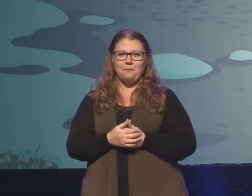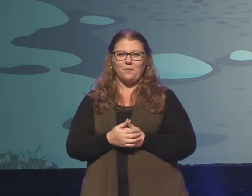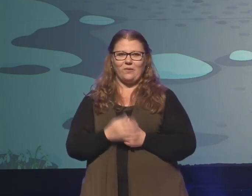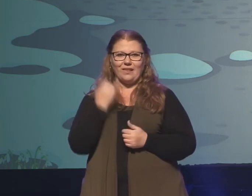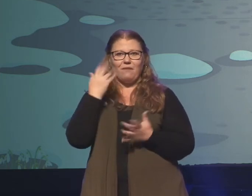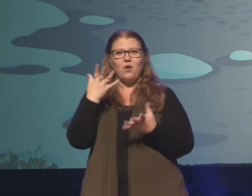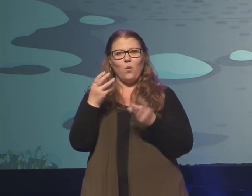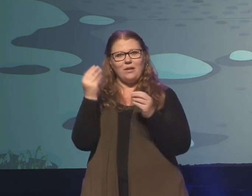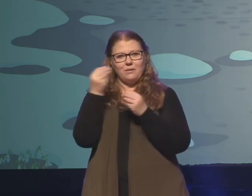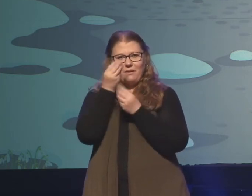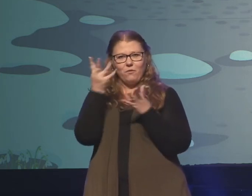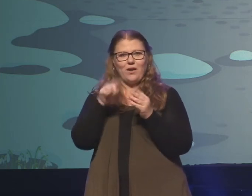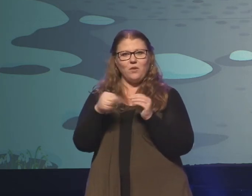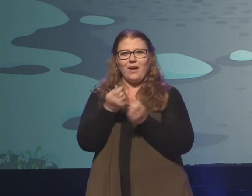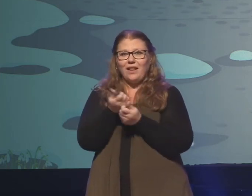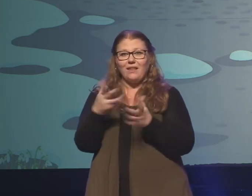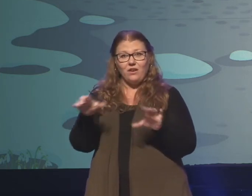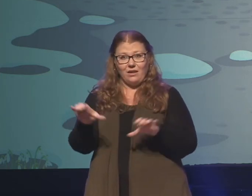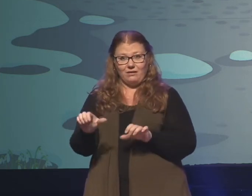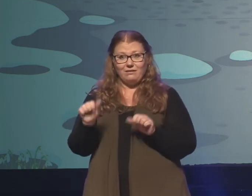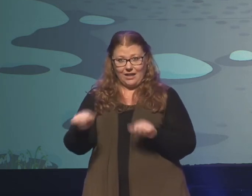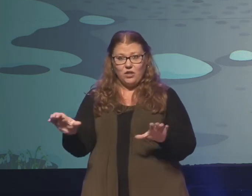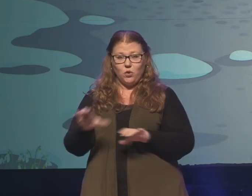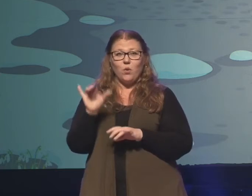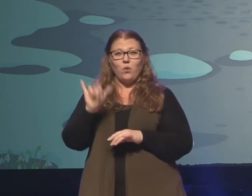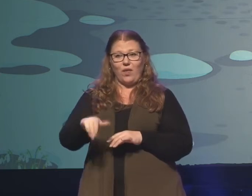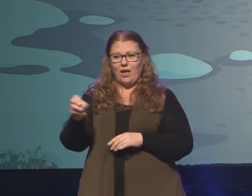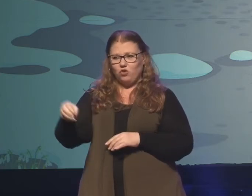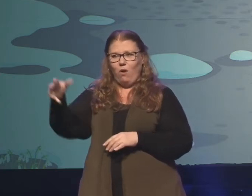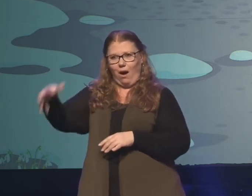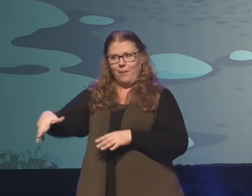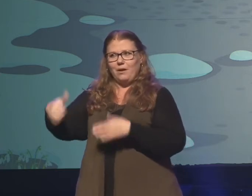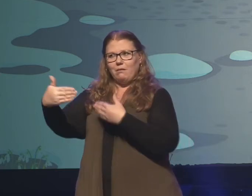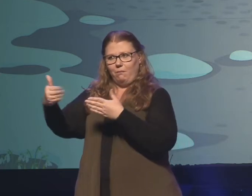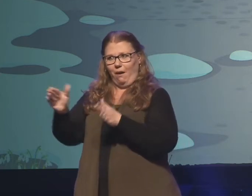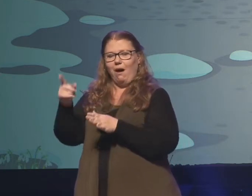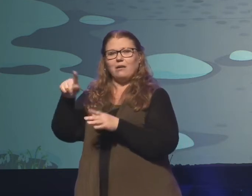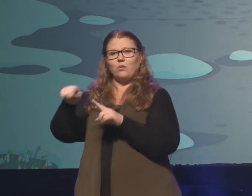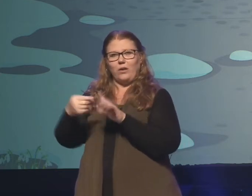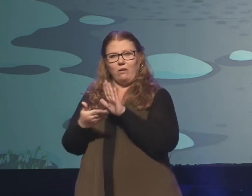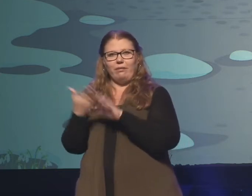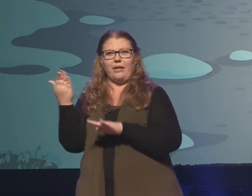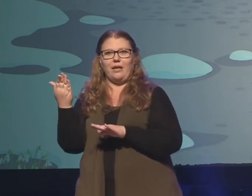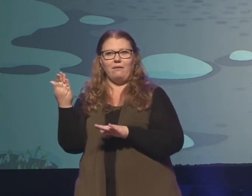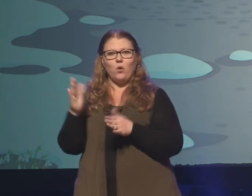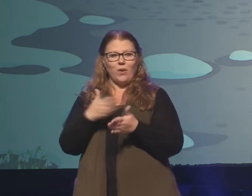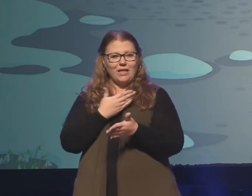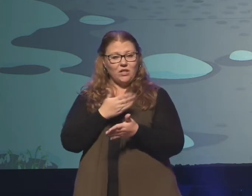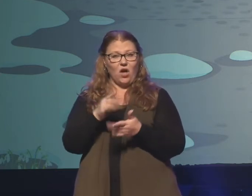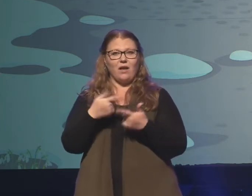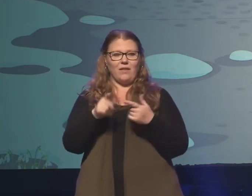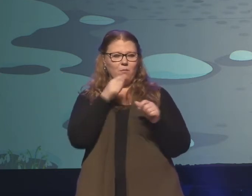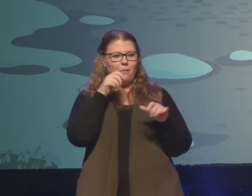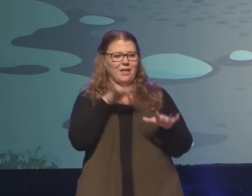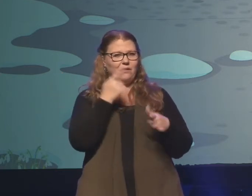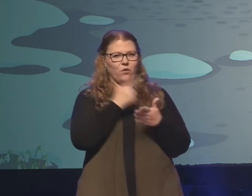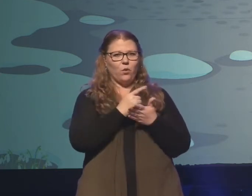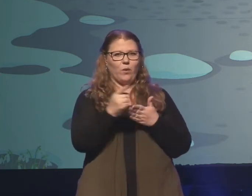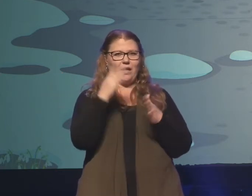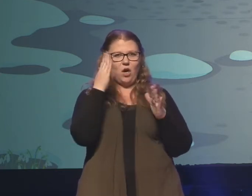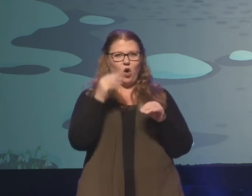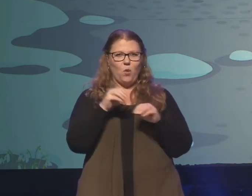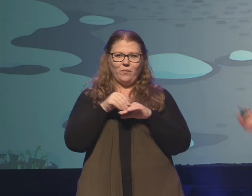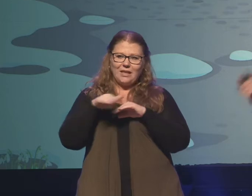If you want some information about anything, you can do that and drop that as you exit today. But we're gonna sing this song, and then I'll have our blessing for the week, to hopefully send us out